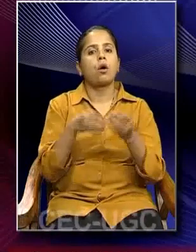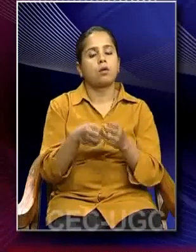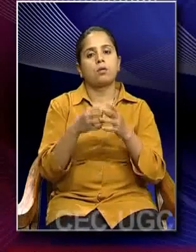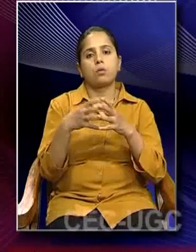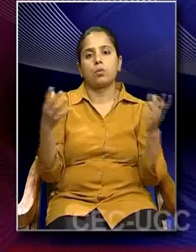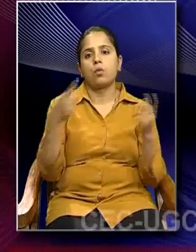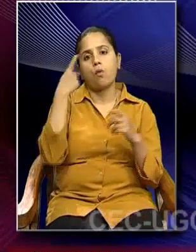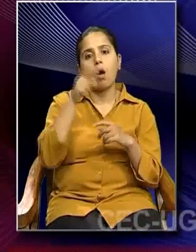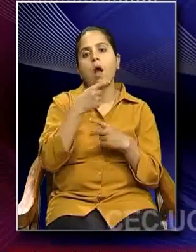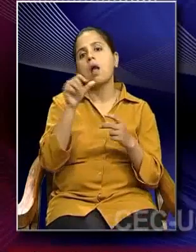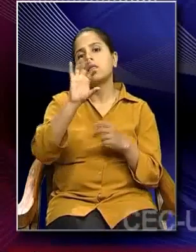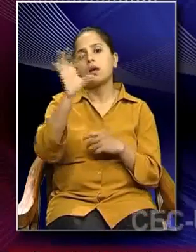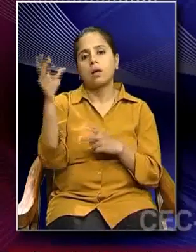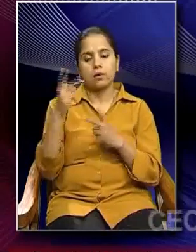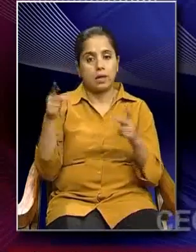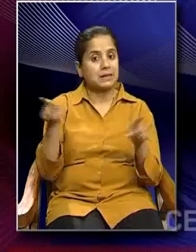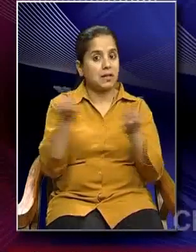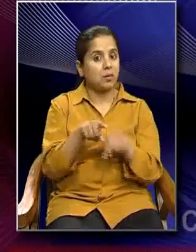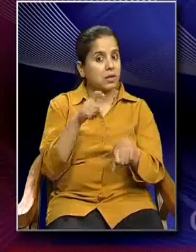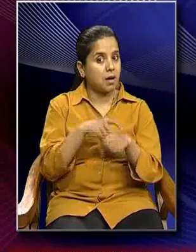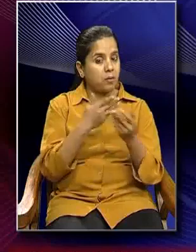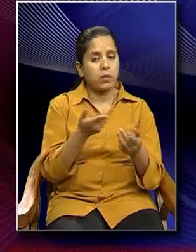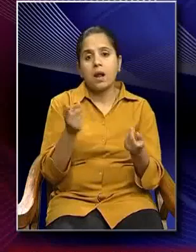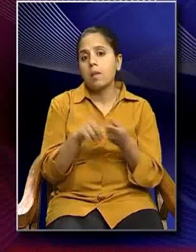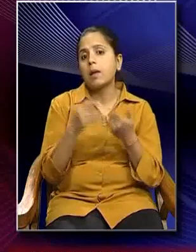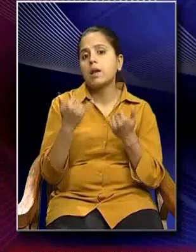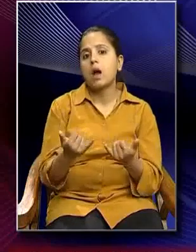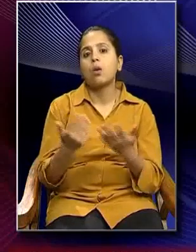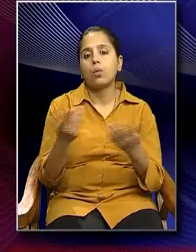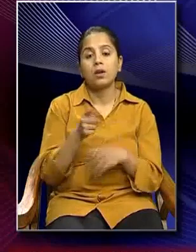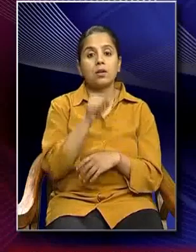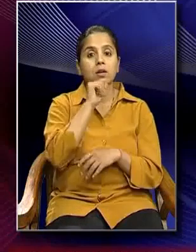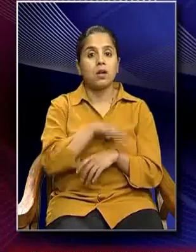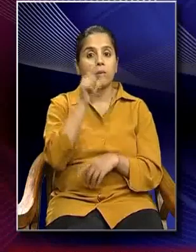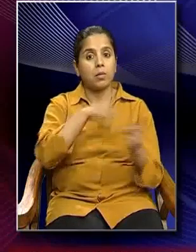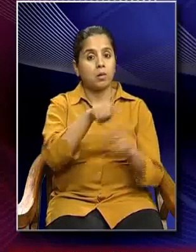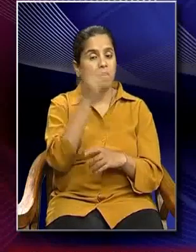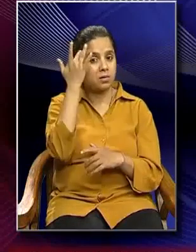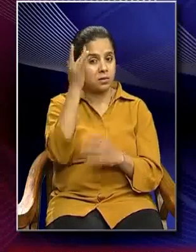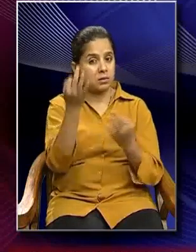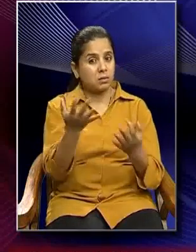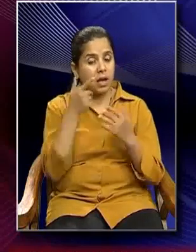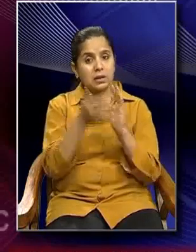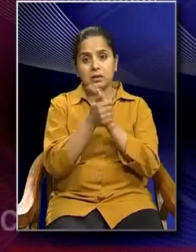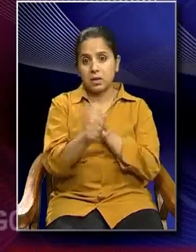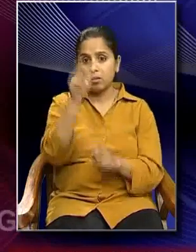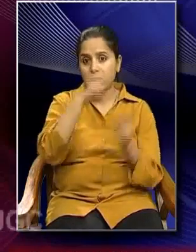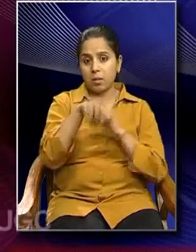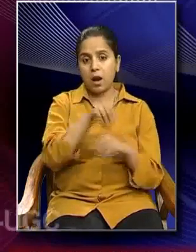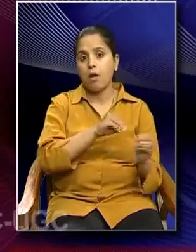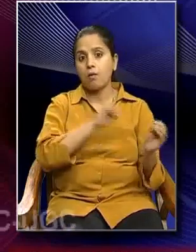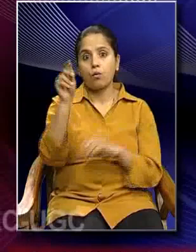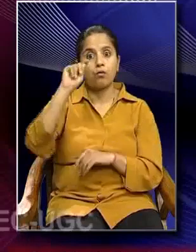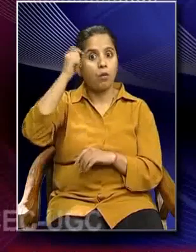the destination countries. At the same time, what is happening is that when these young people, talented people, skilled people are going